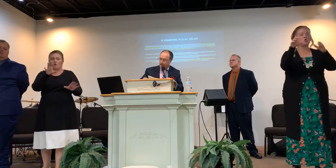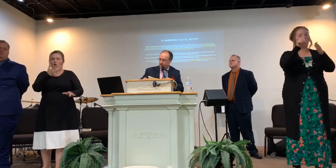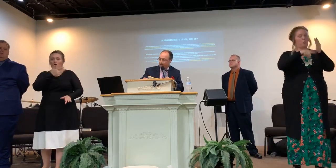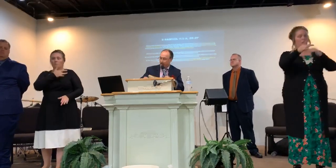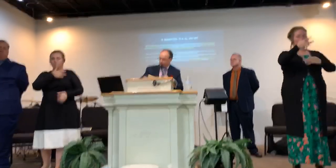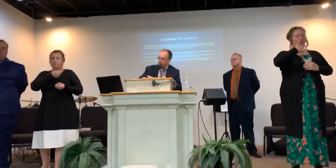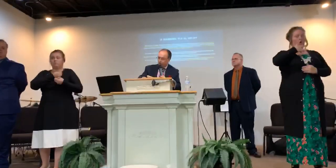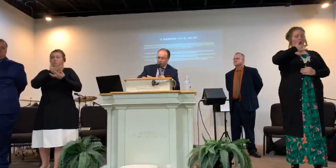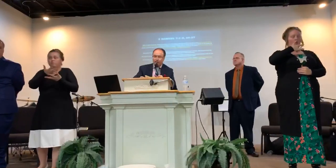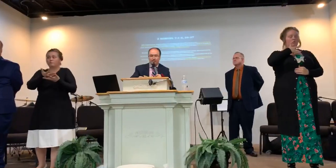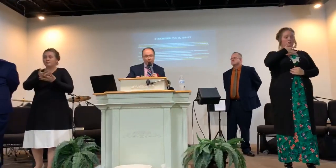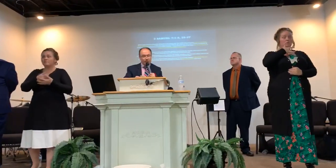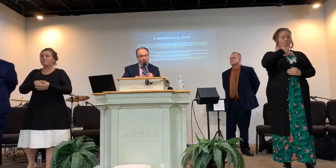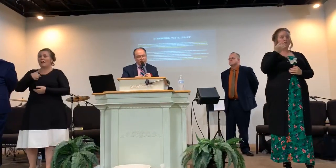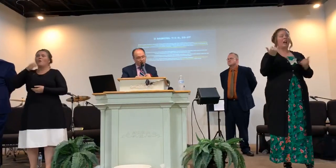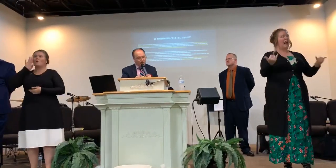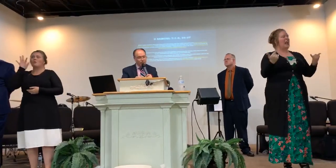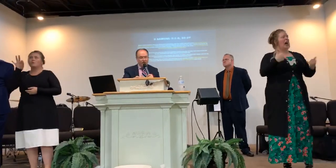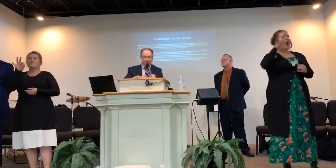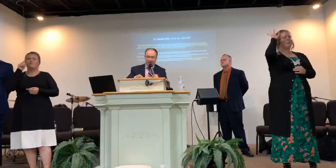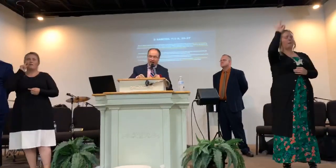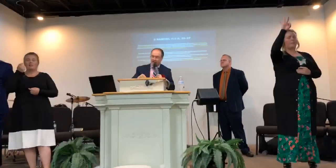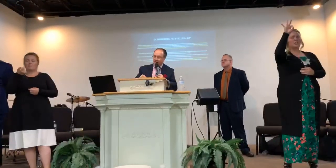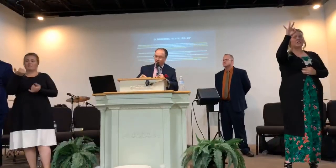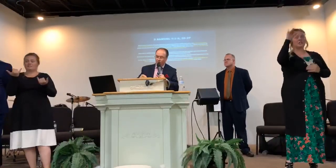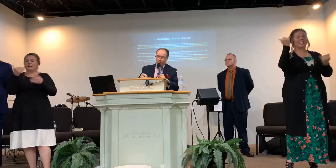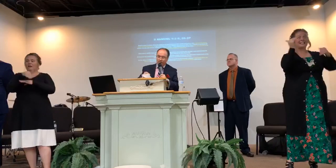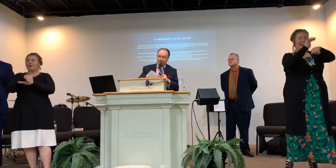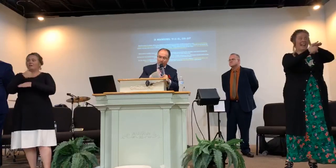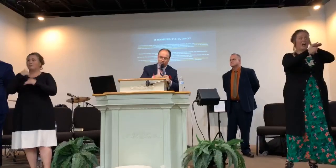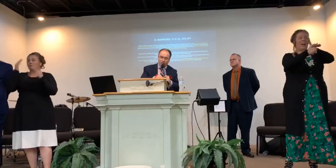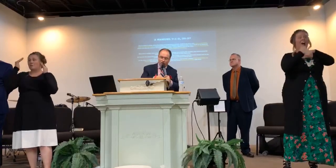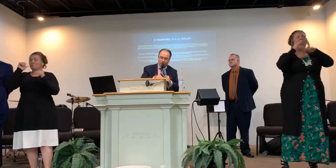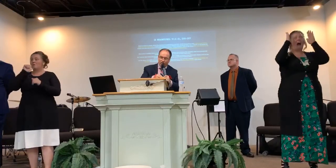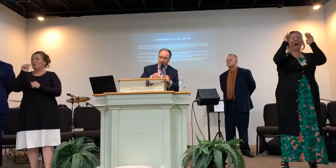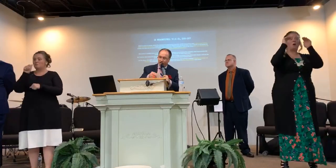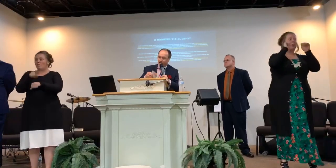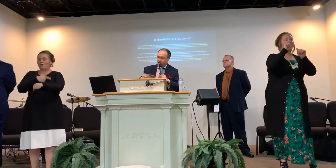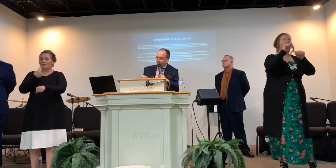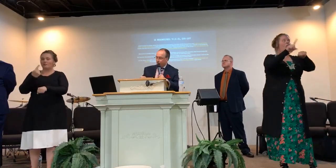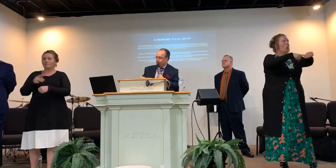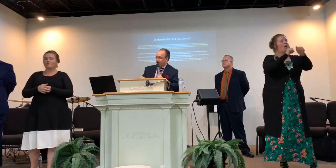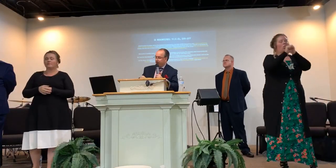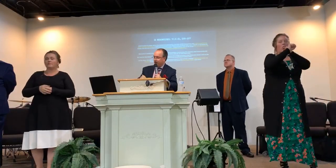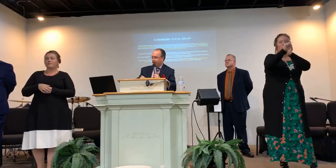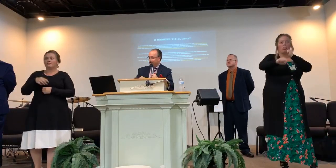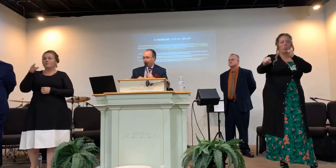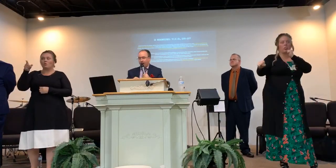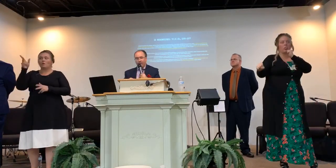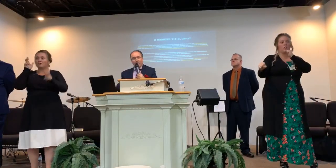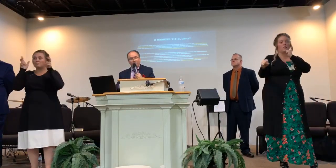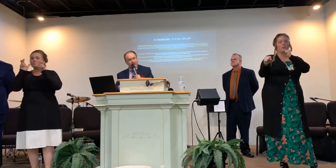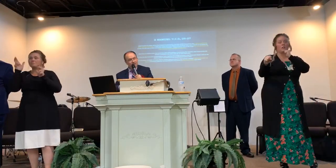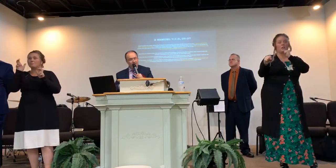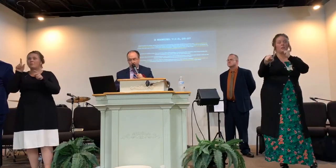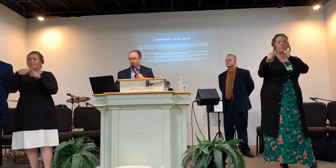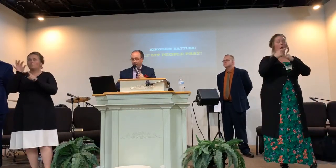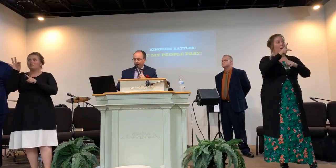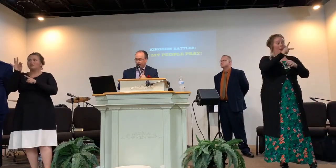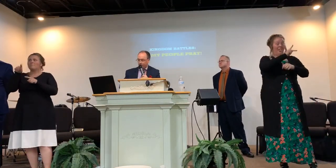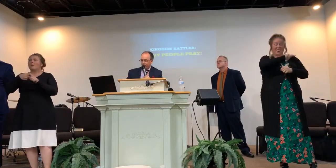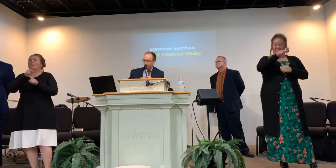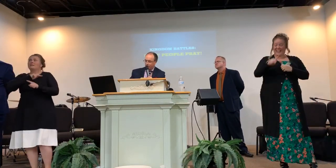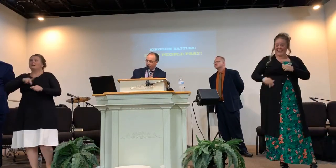I'm going to preach for just a little bit tonight. I hope I'm not too long. in your hearing about